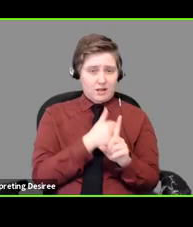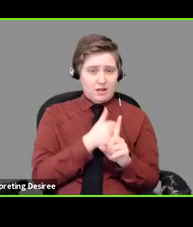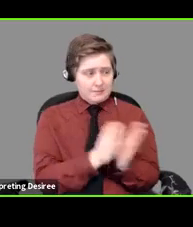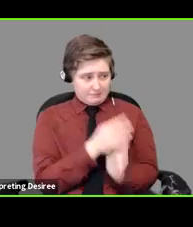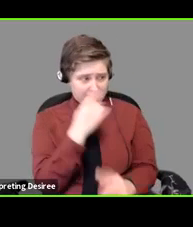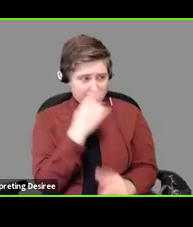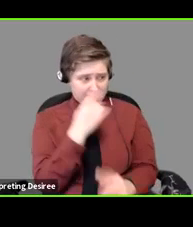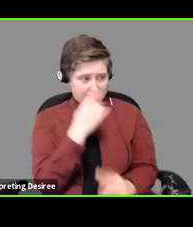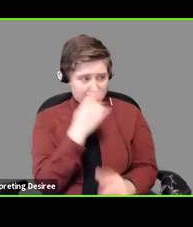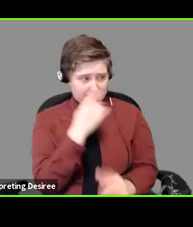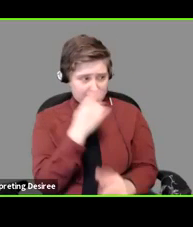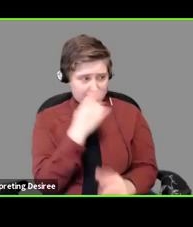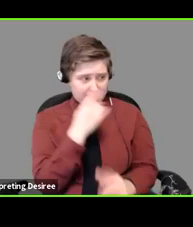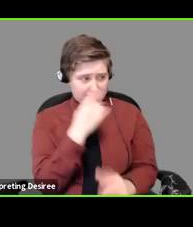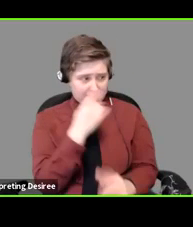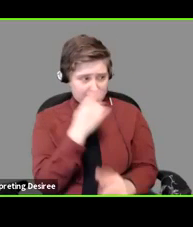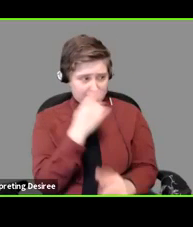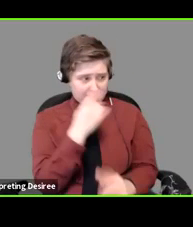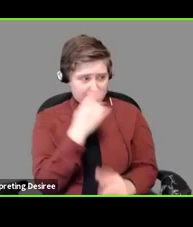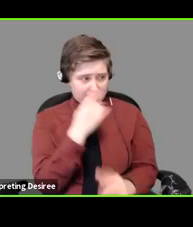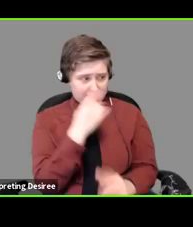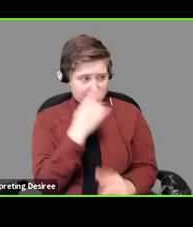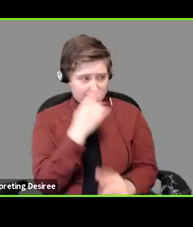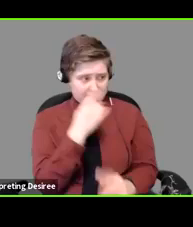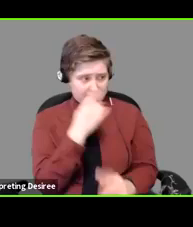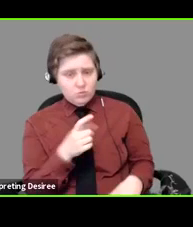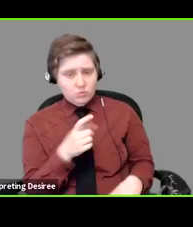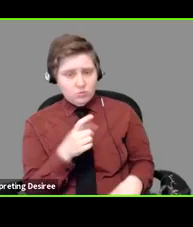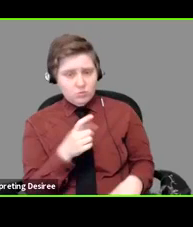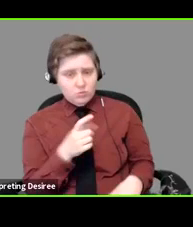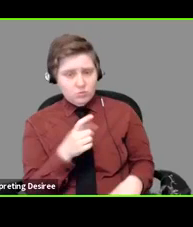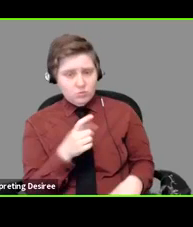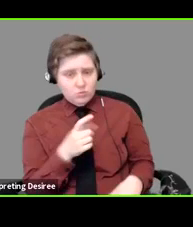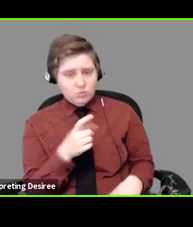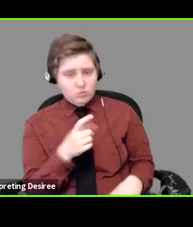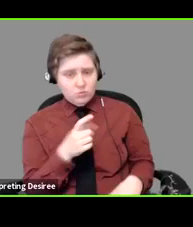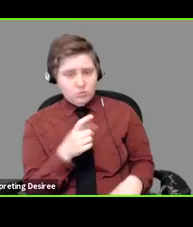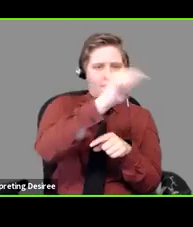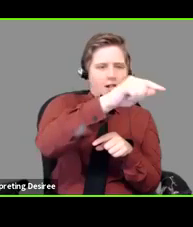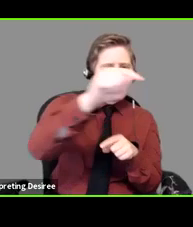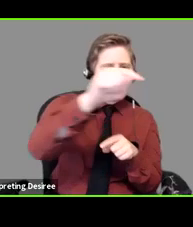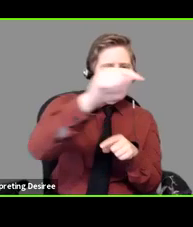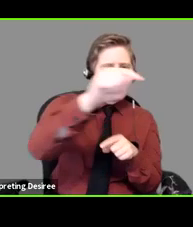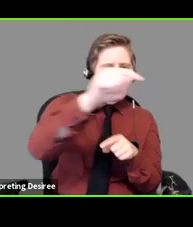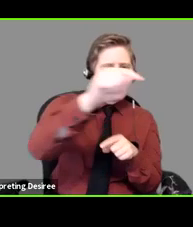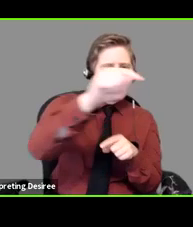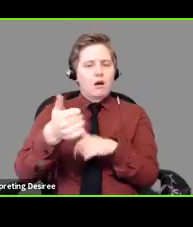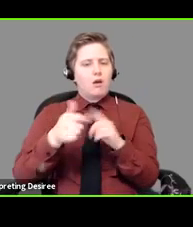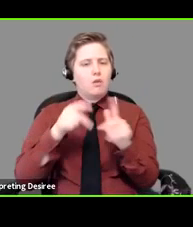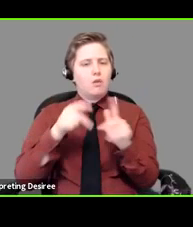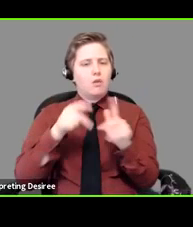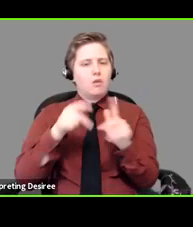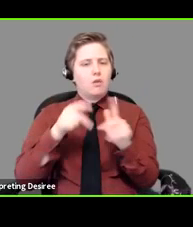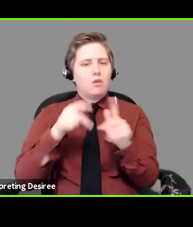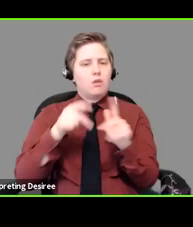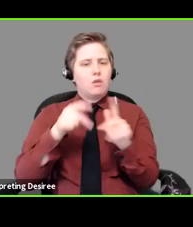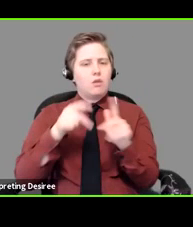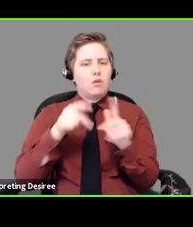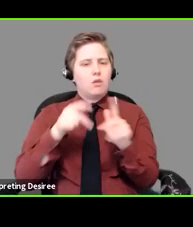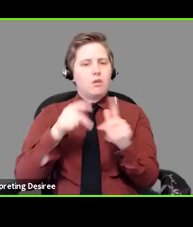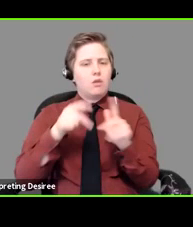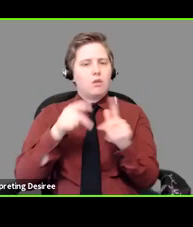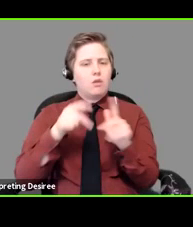shared statewide so we can support the training efforts of other contact tracers around the state. Additionally,